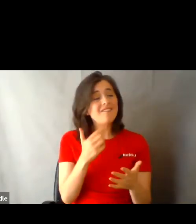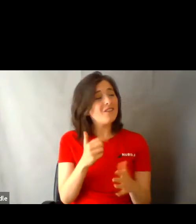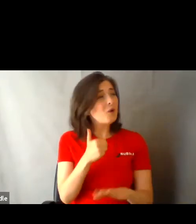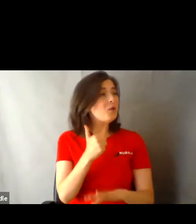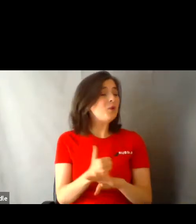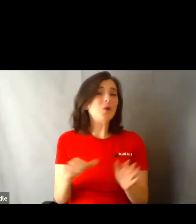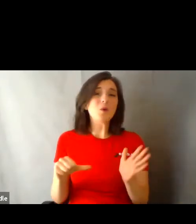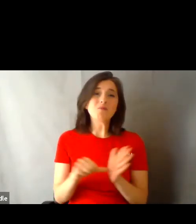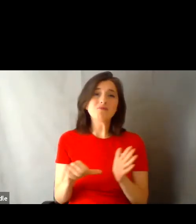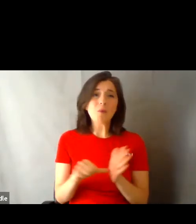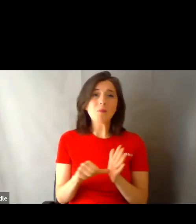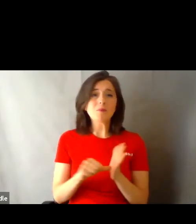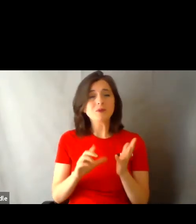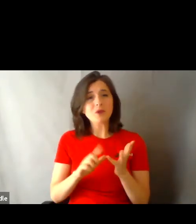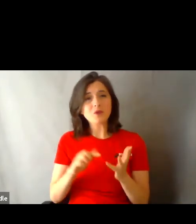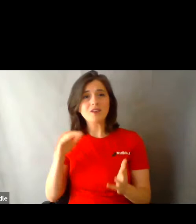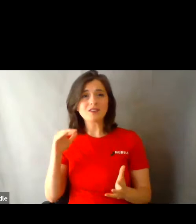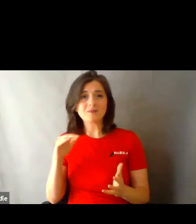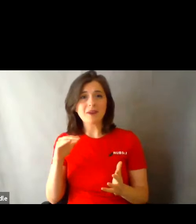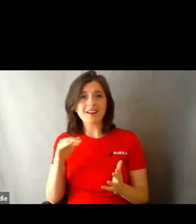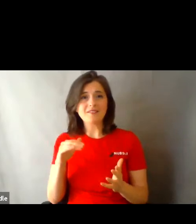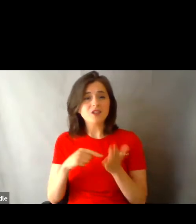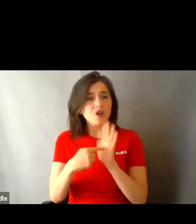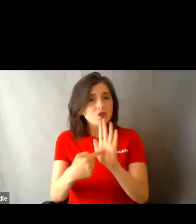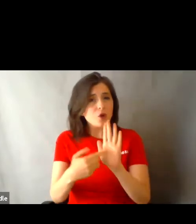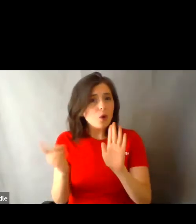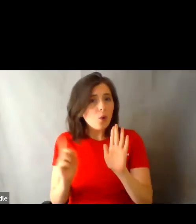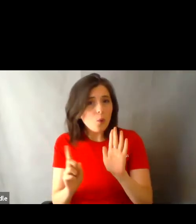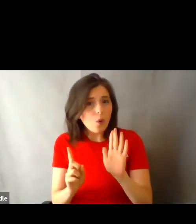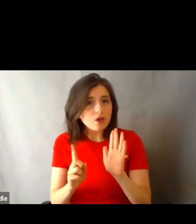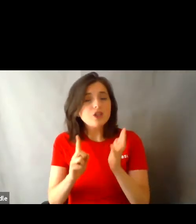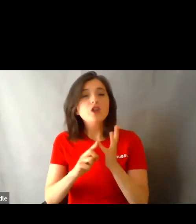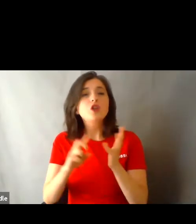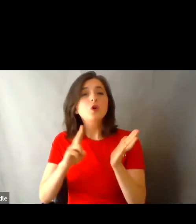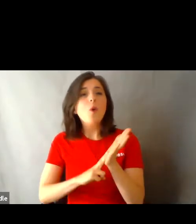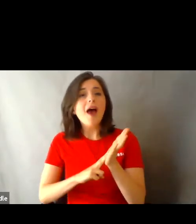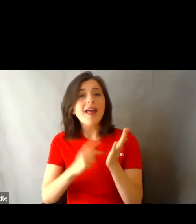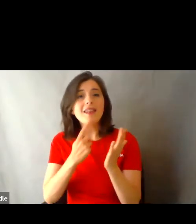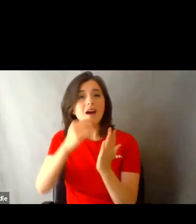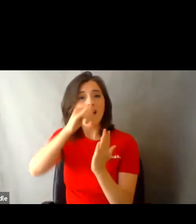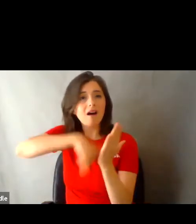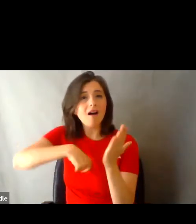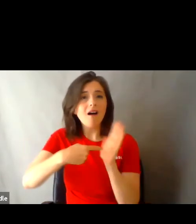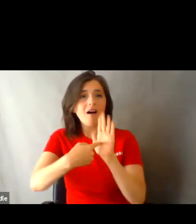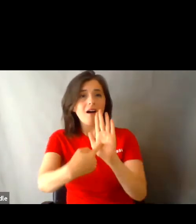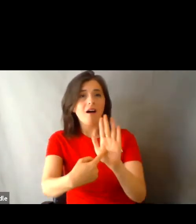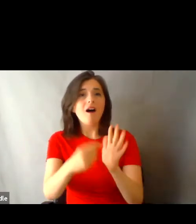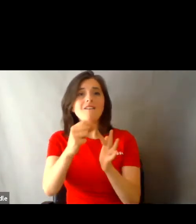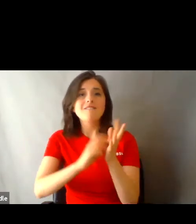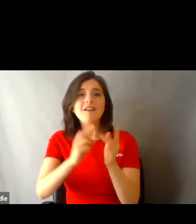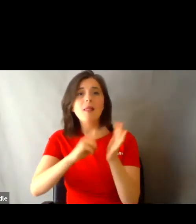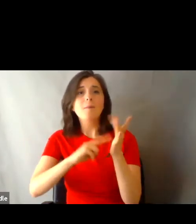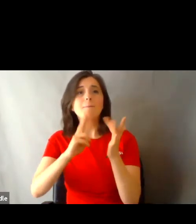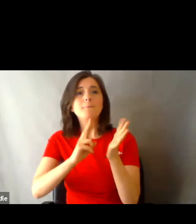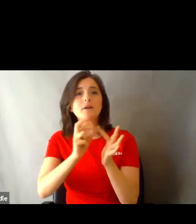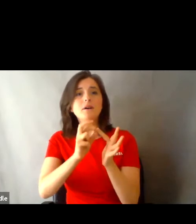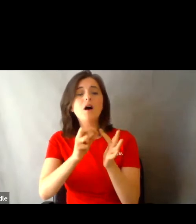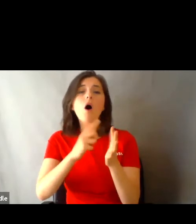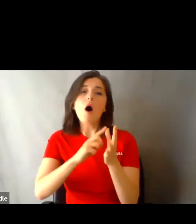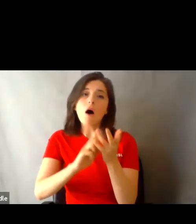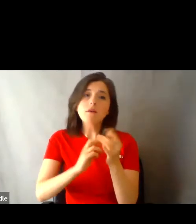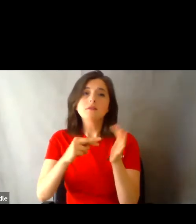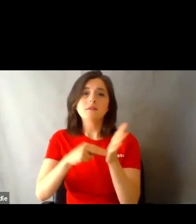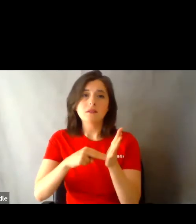by the United Nations Rapporteur on Extreme Poverty, Philip Alston, have not changed, and